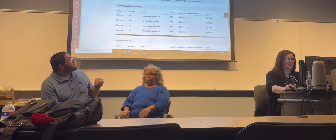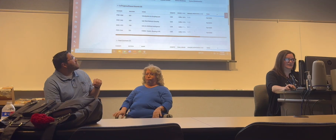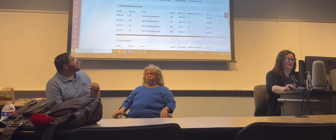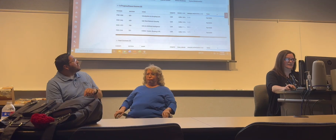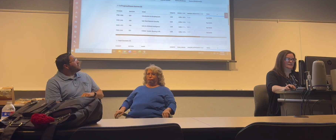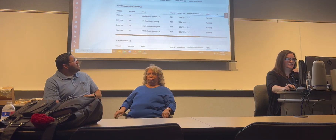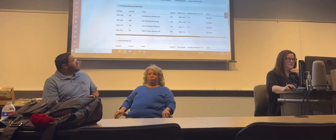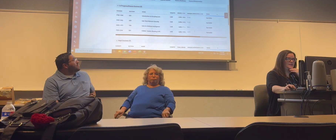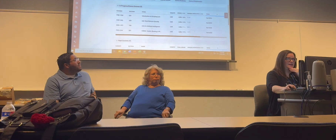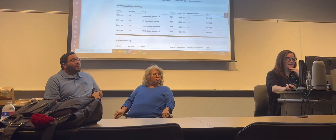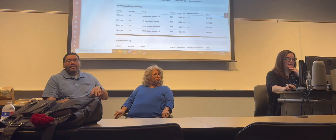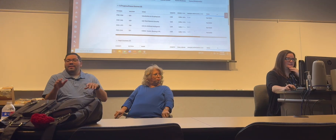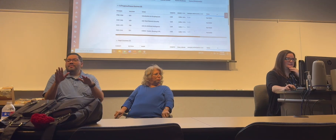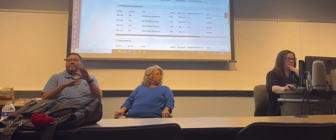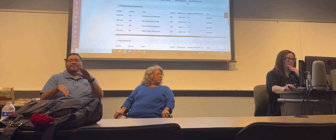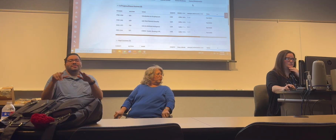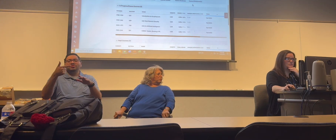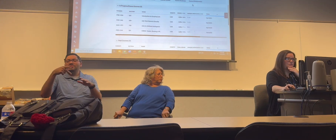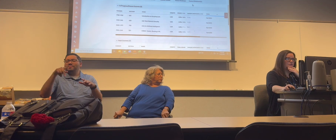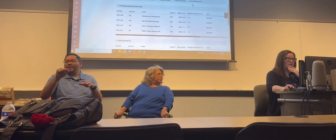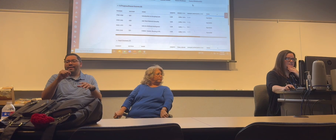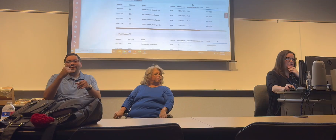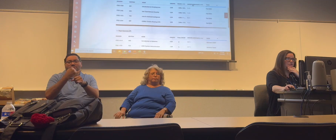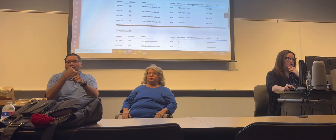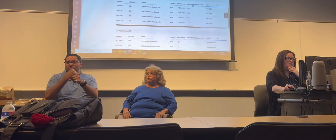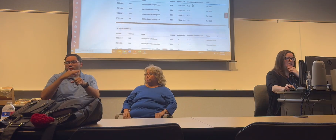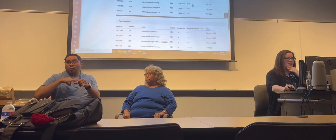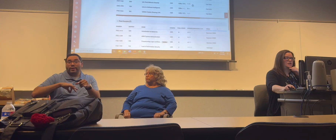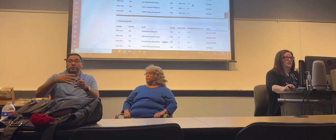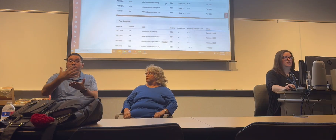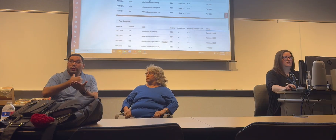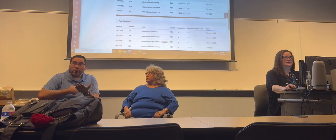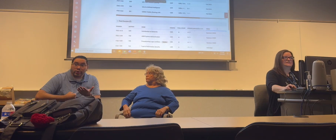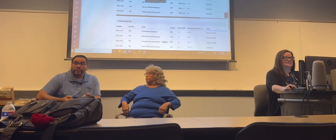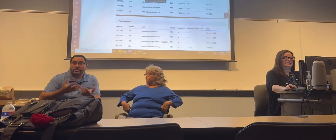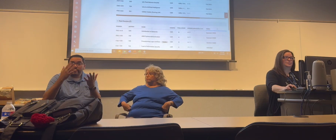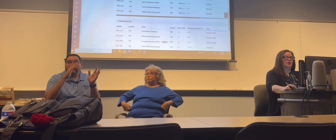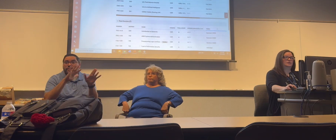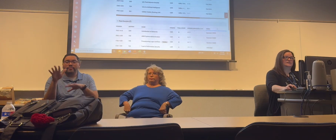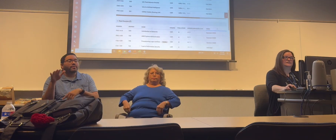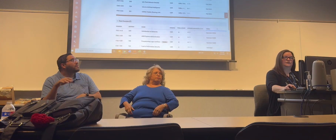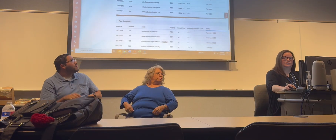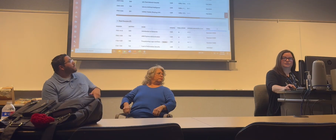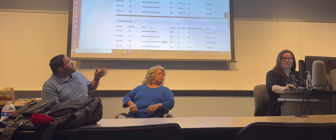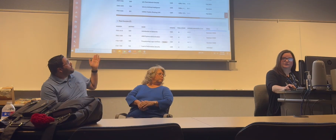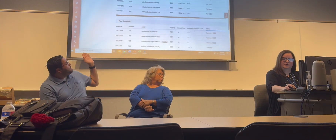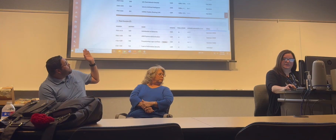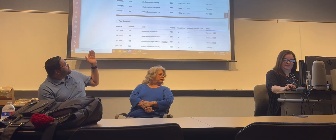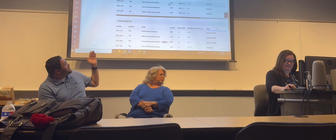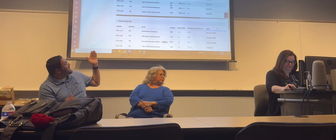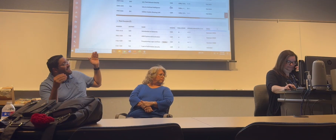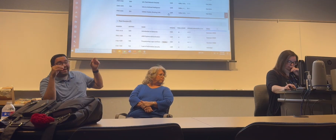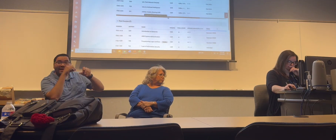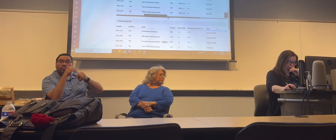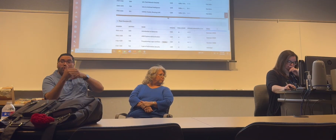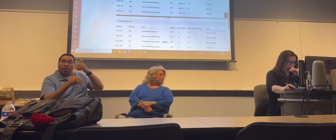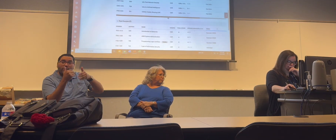basic GPA, institutional credits earned. You can see in progress and future